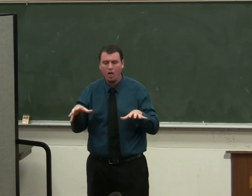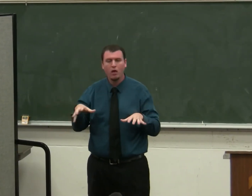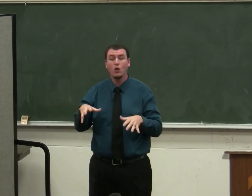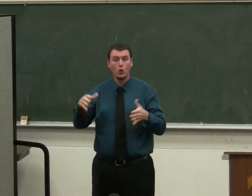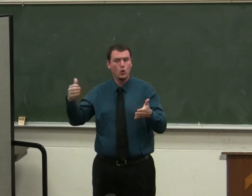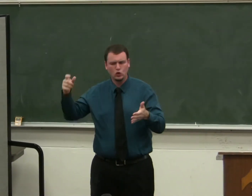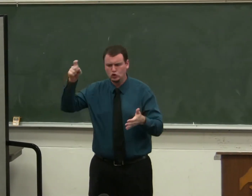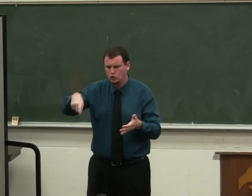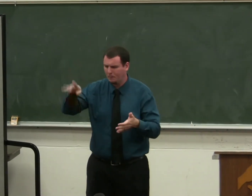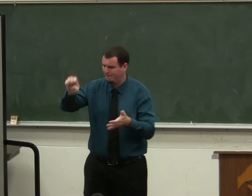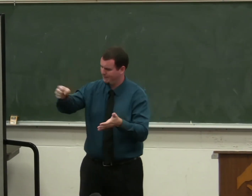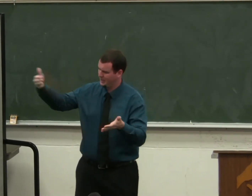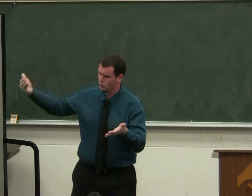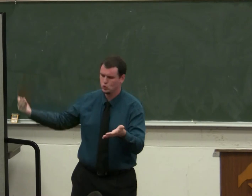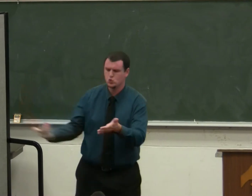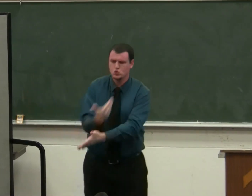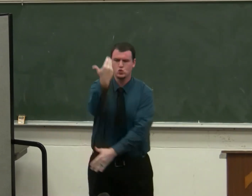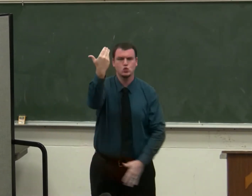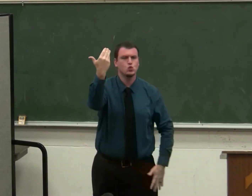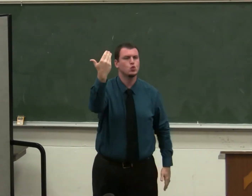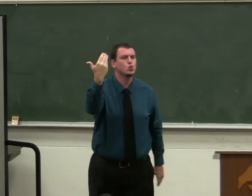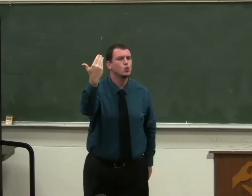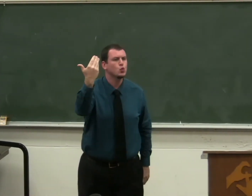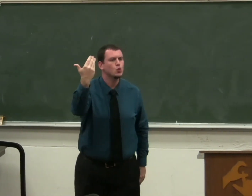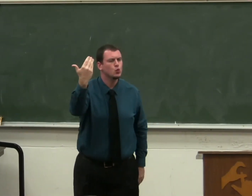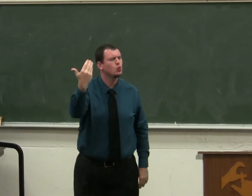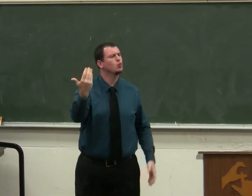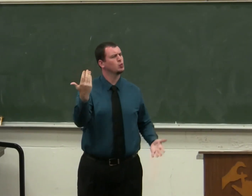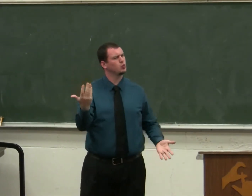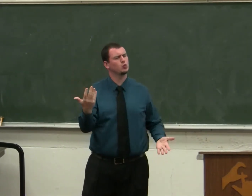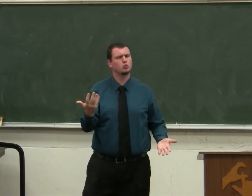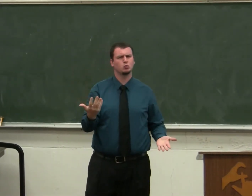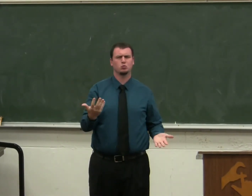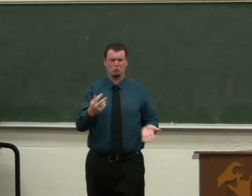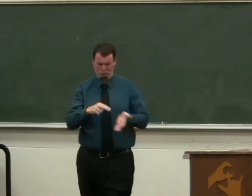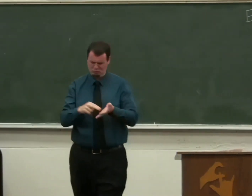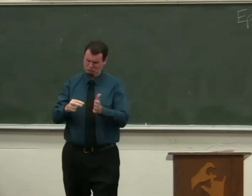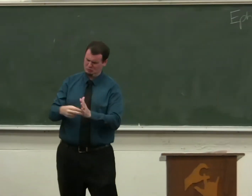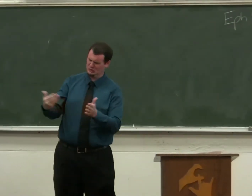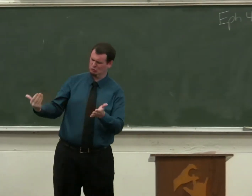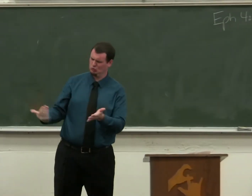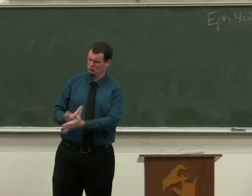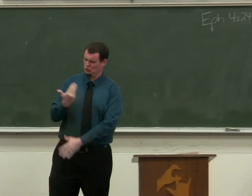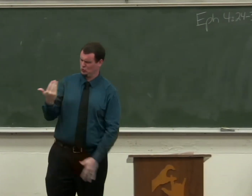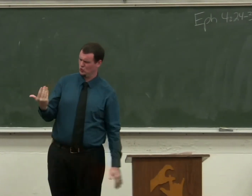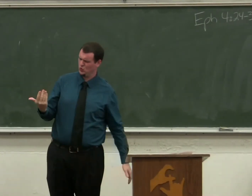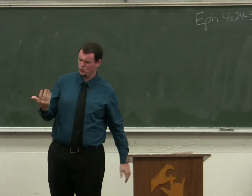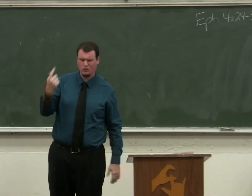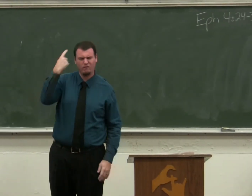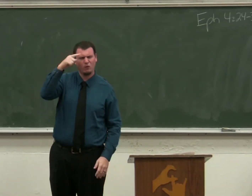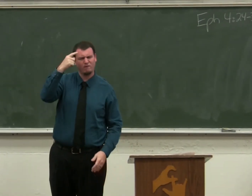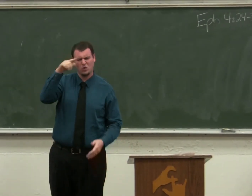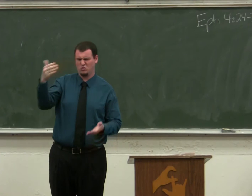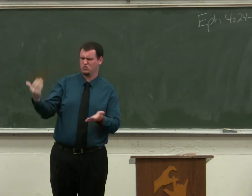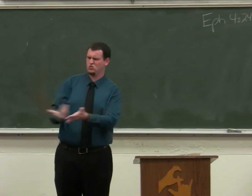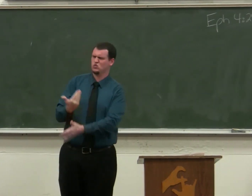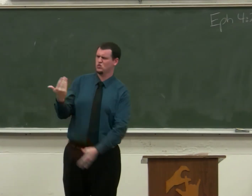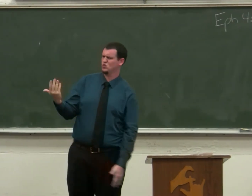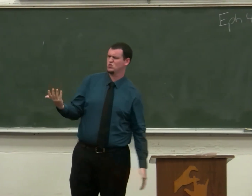Meaning the things that we do, our actions, should be new. Well, what do we